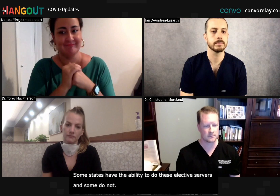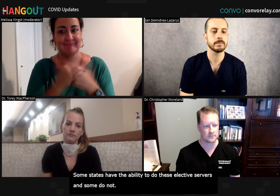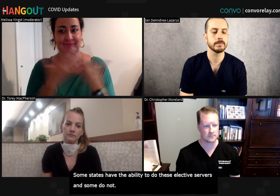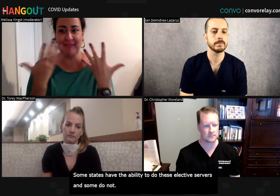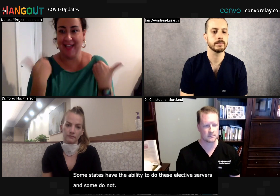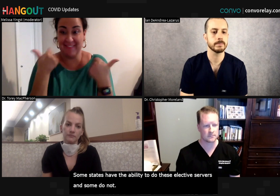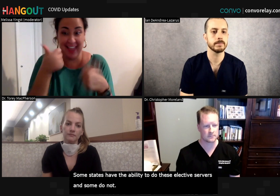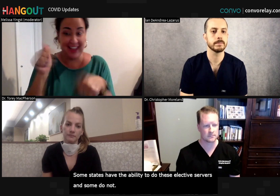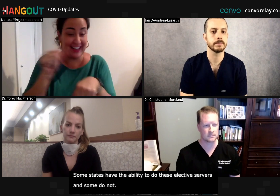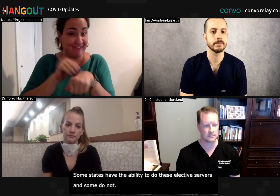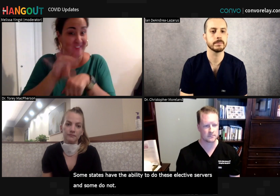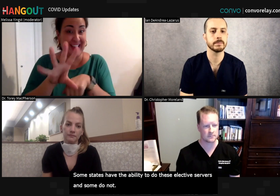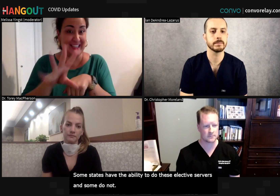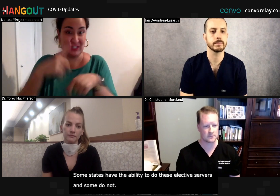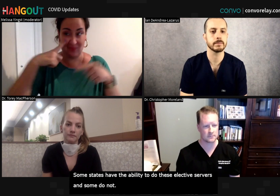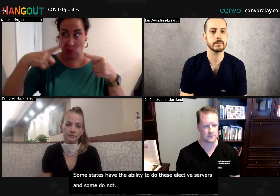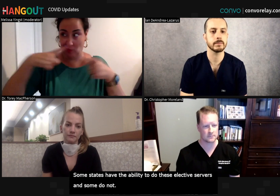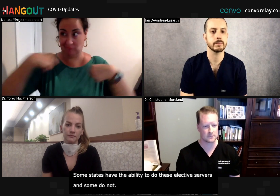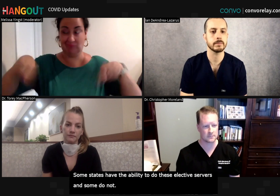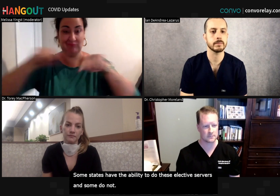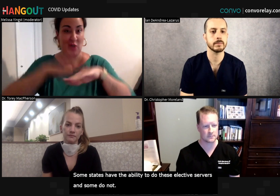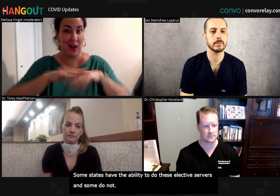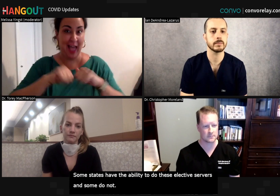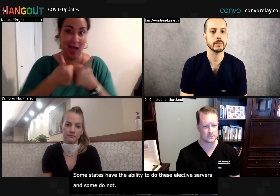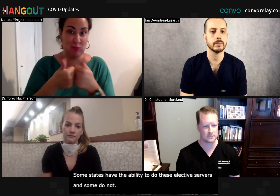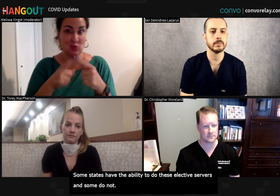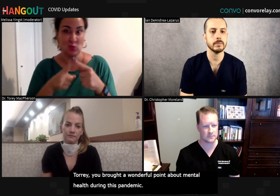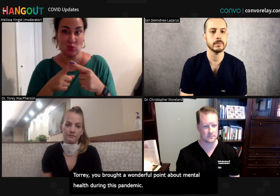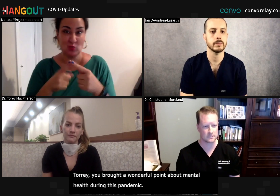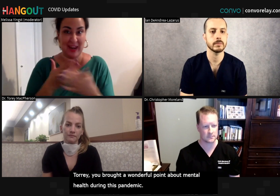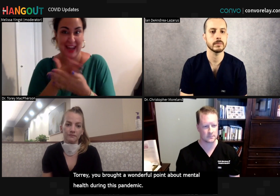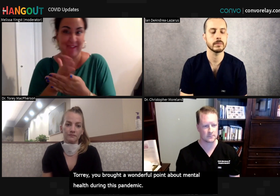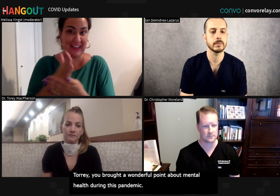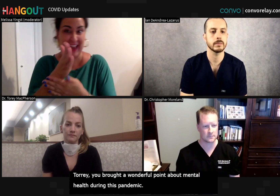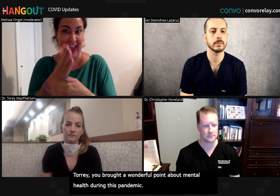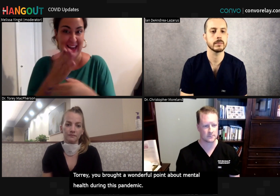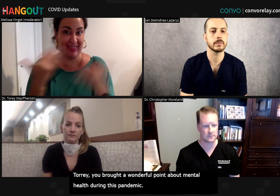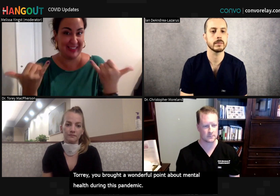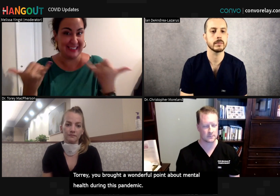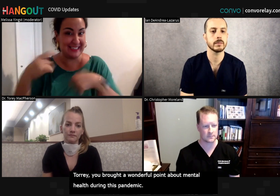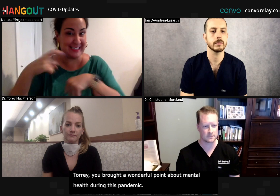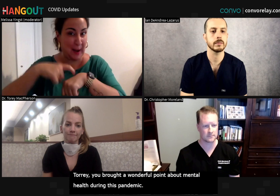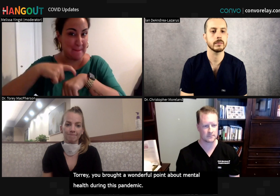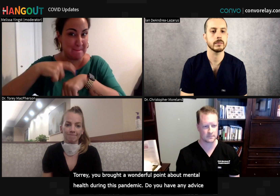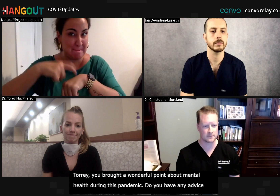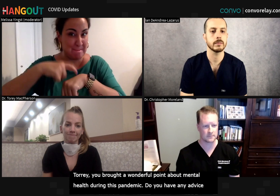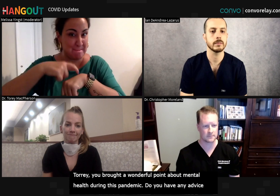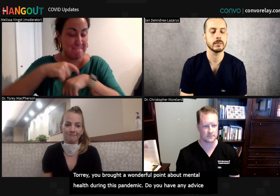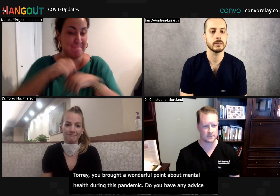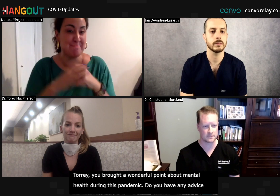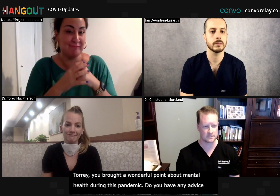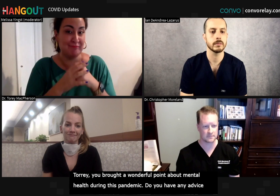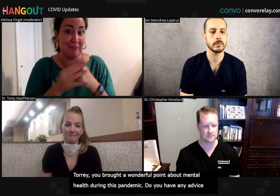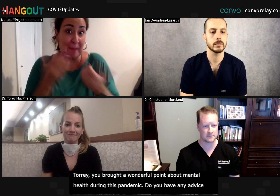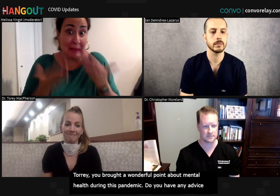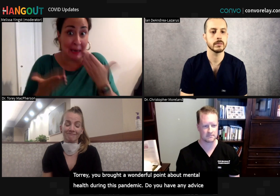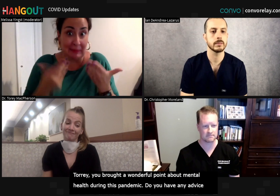pandemic. Do you have any advice for us on how to navigate this time